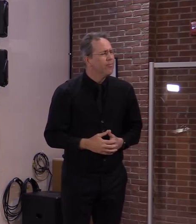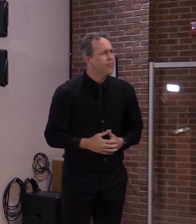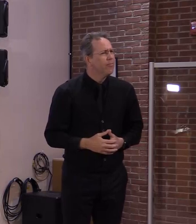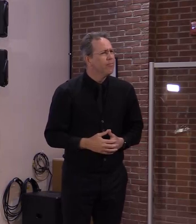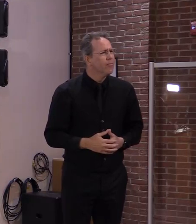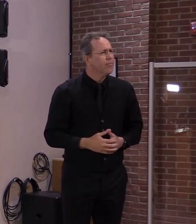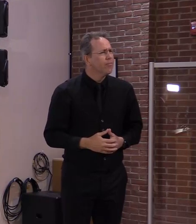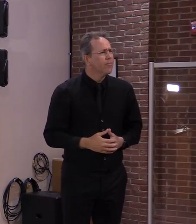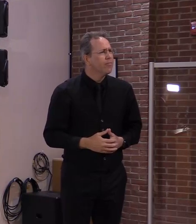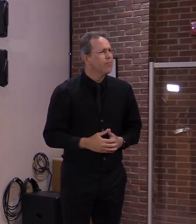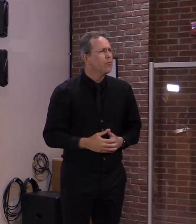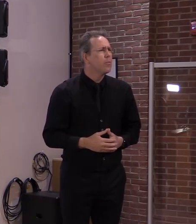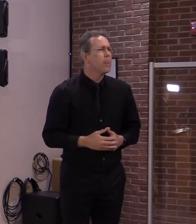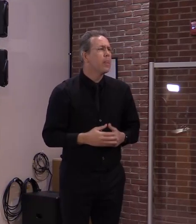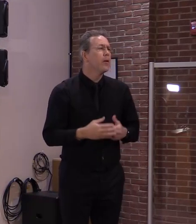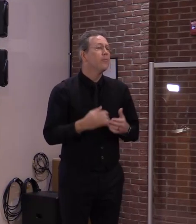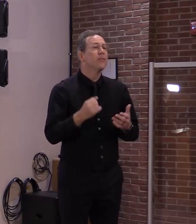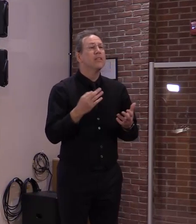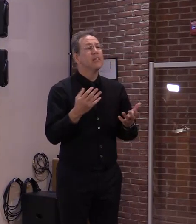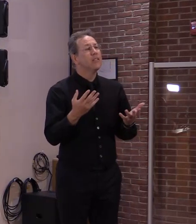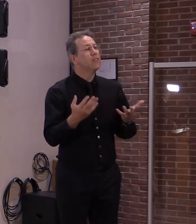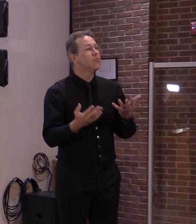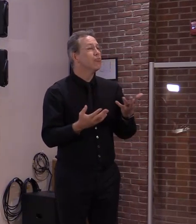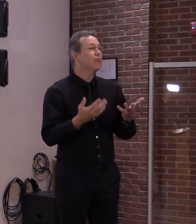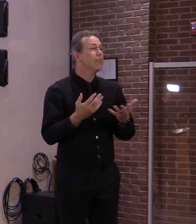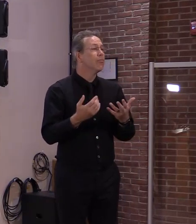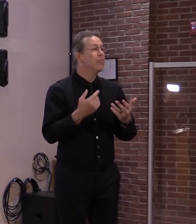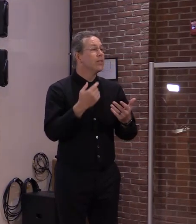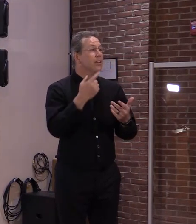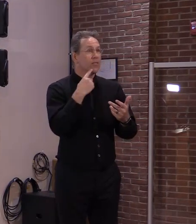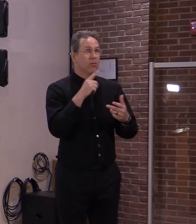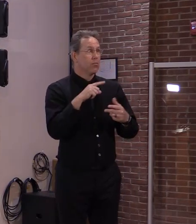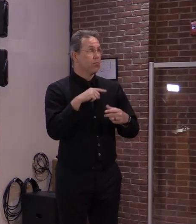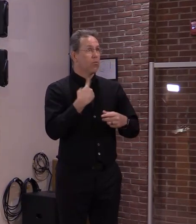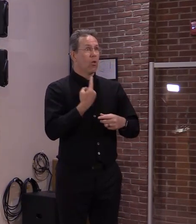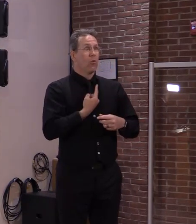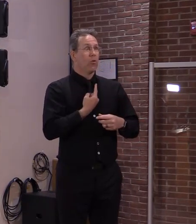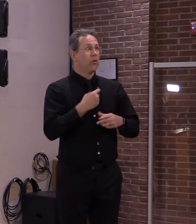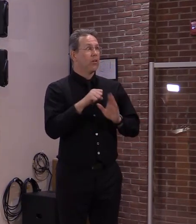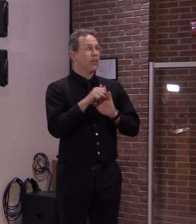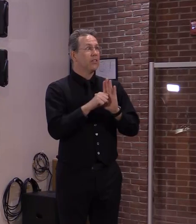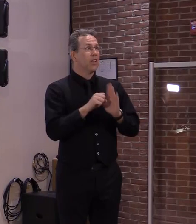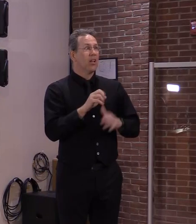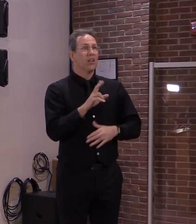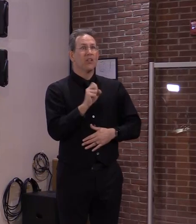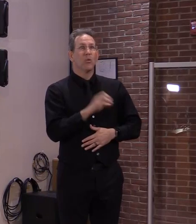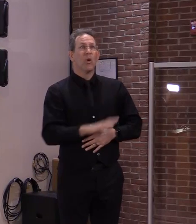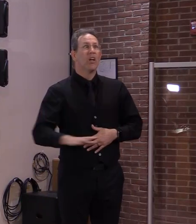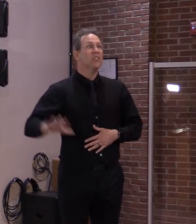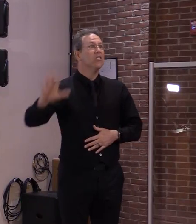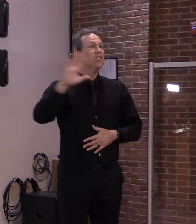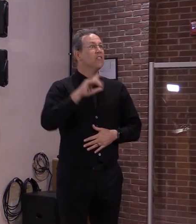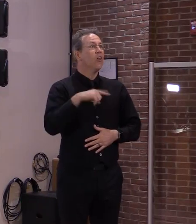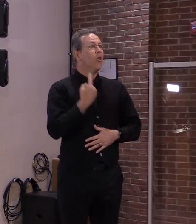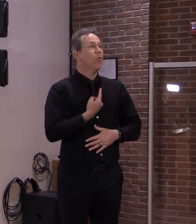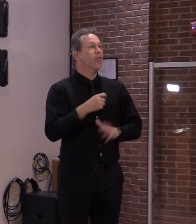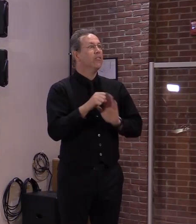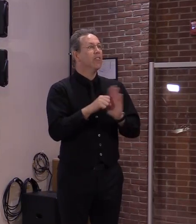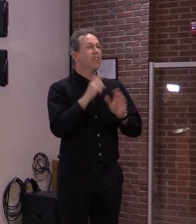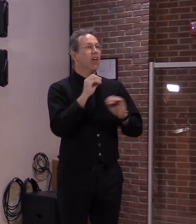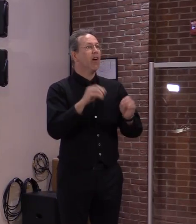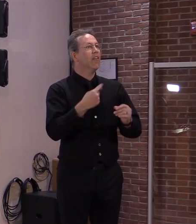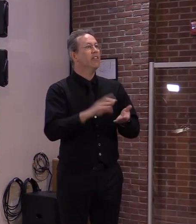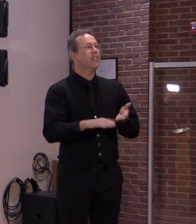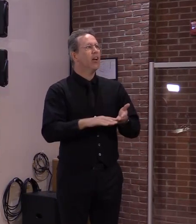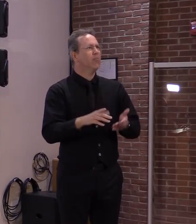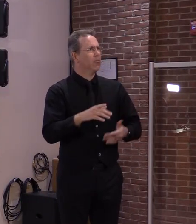to move forward with this, I still think it was the right thing to do. But, you know, we're one of a small minority of states that